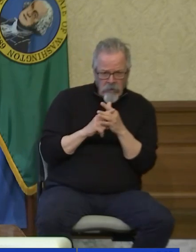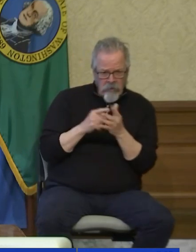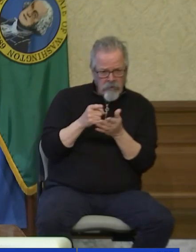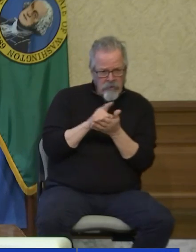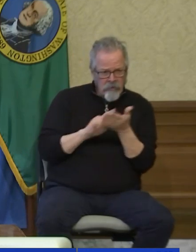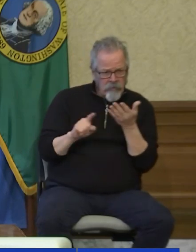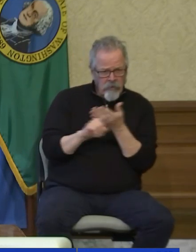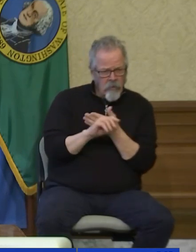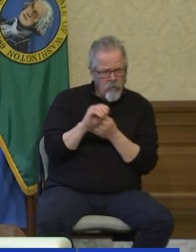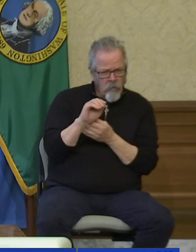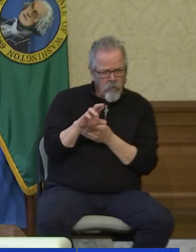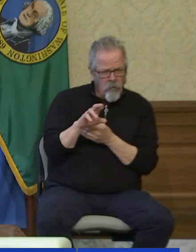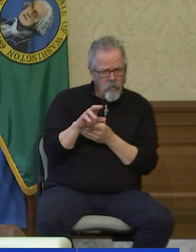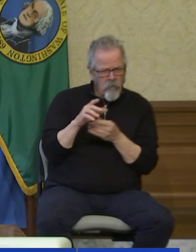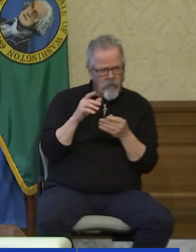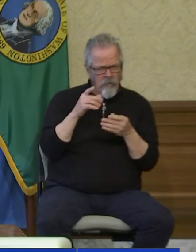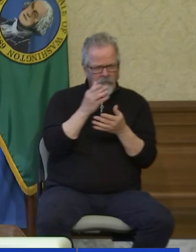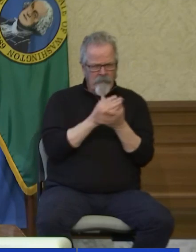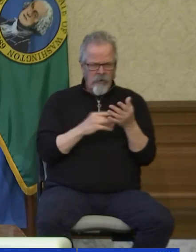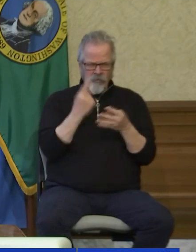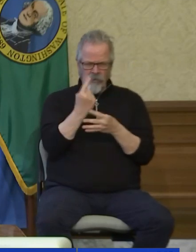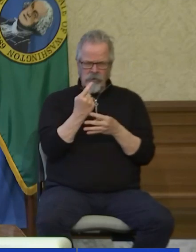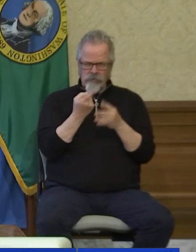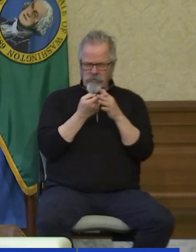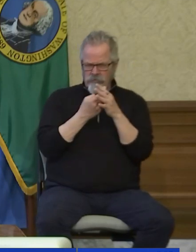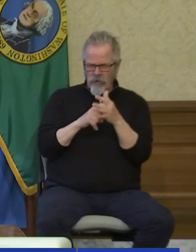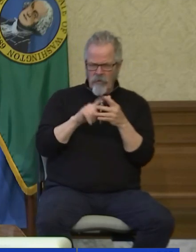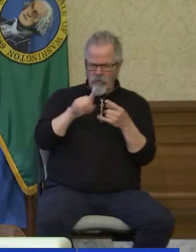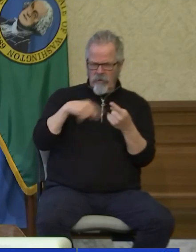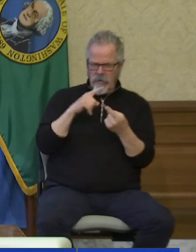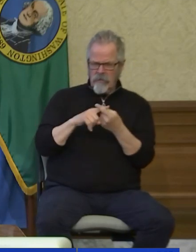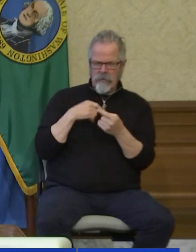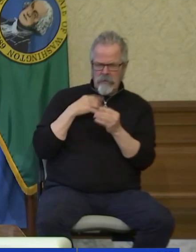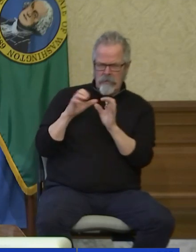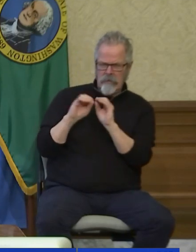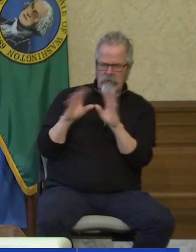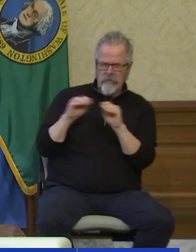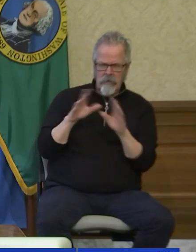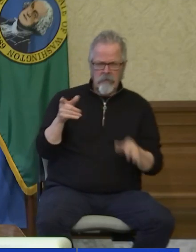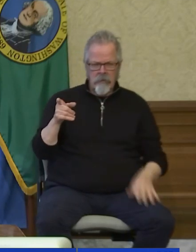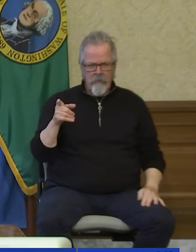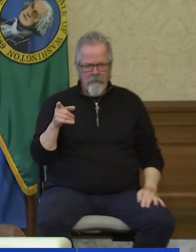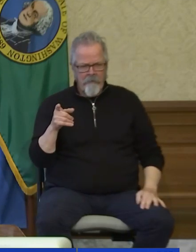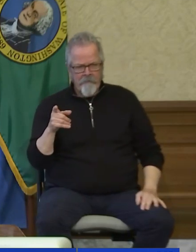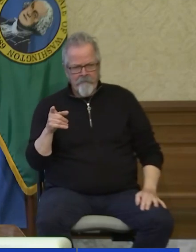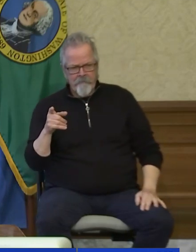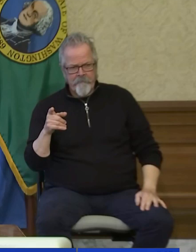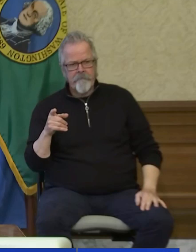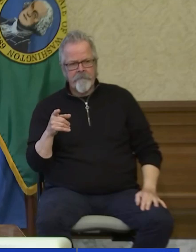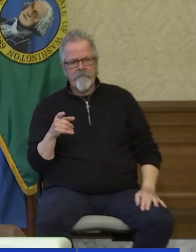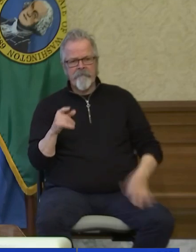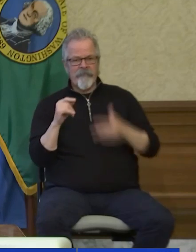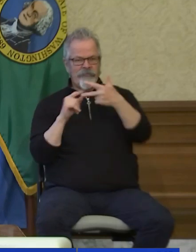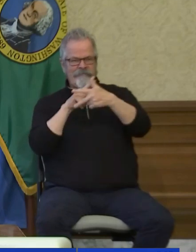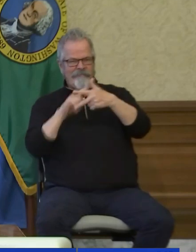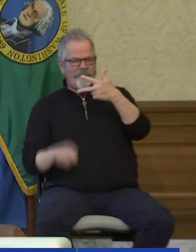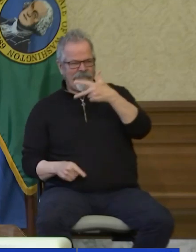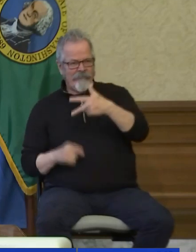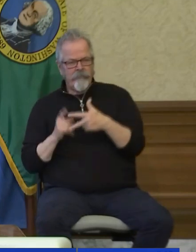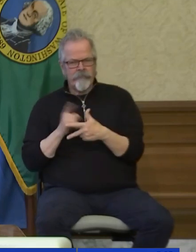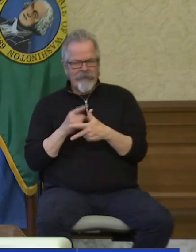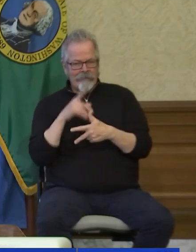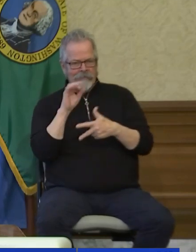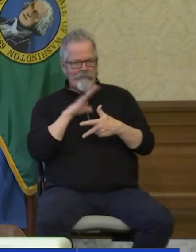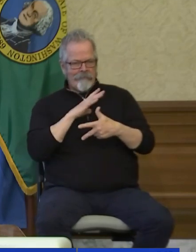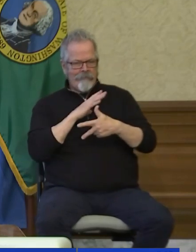and Yes. On your first question, as far as the timeline, this is something as soon as we hear from the counties, it's